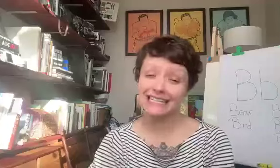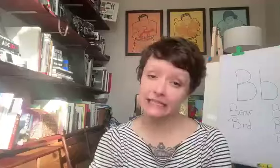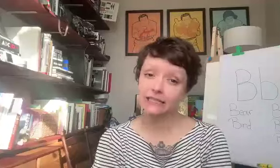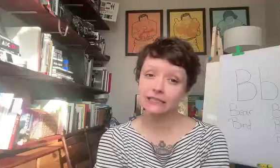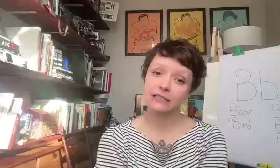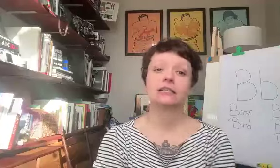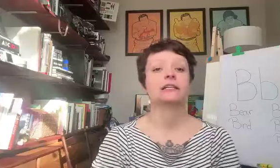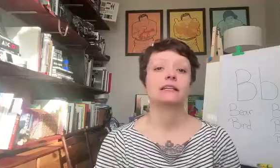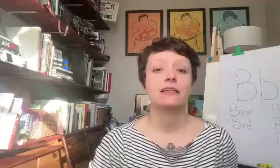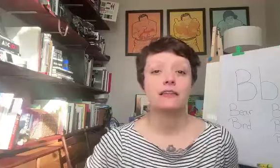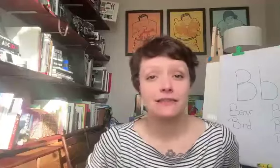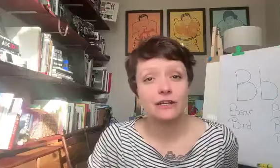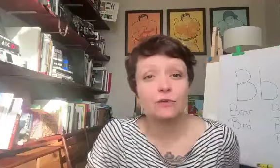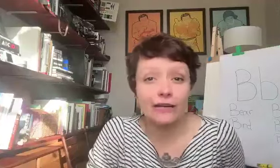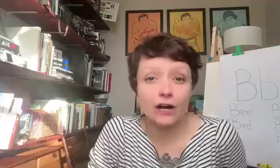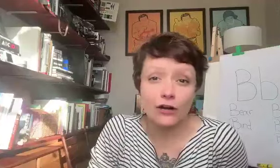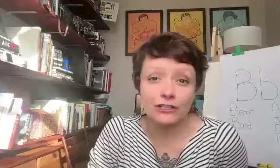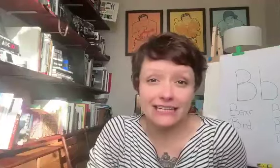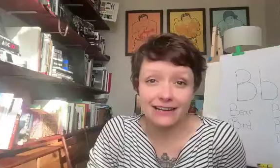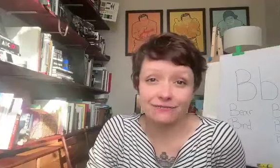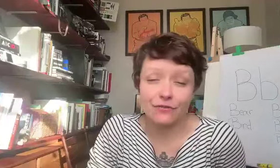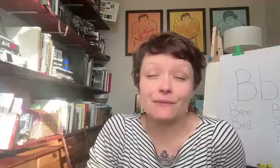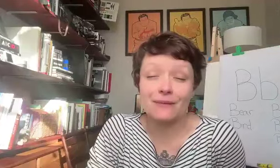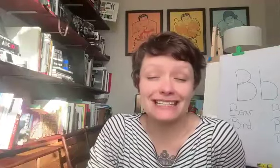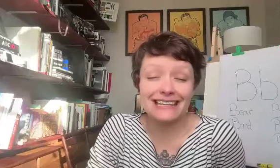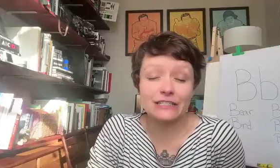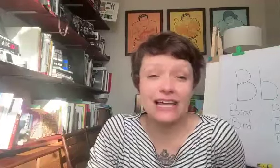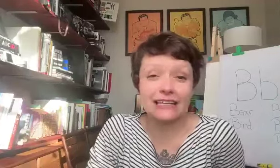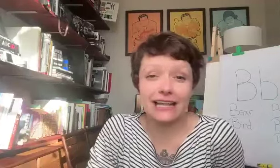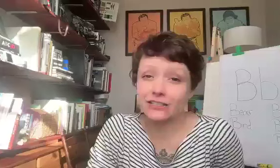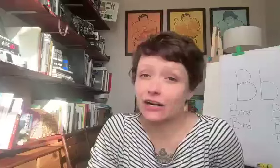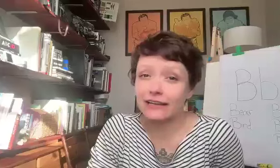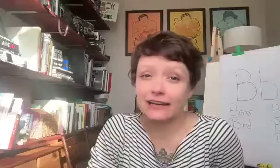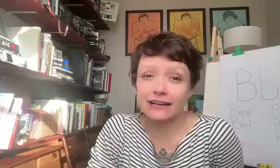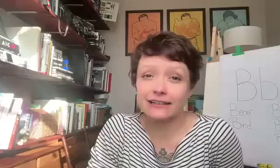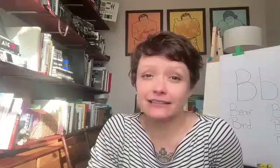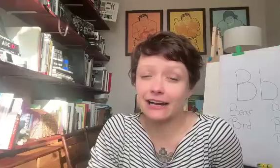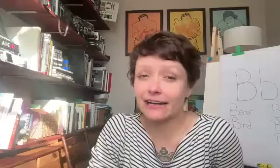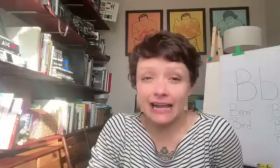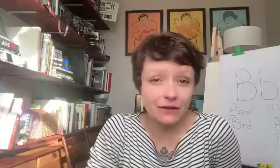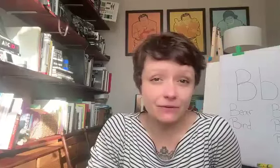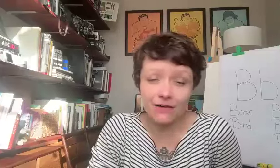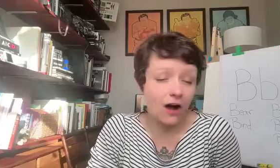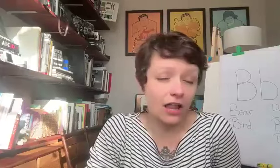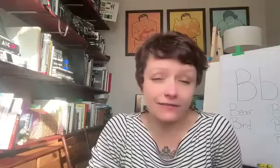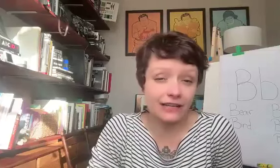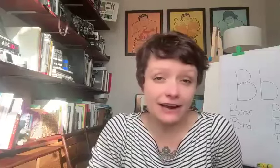skin, then you put it on your skin. The amazing thing is that chart that Karen gave you of all of the